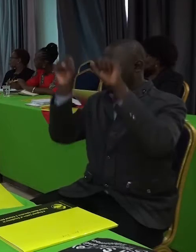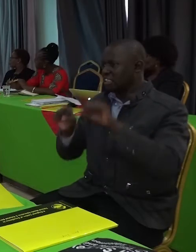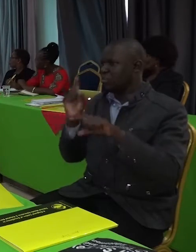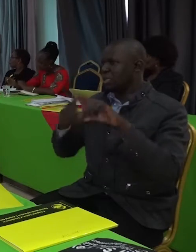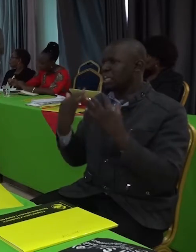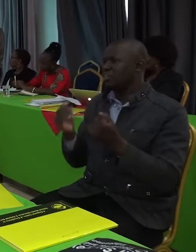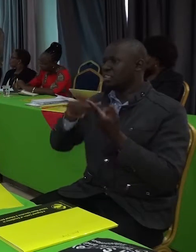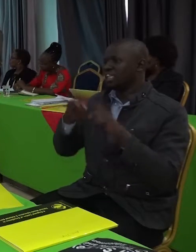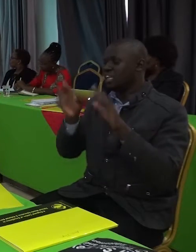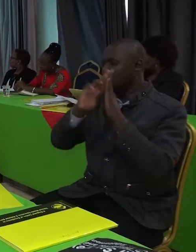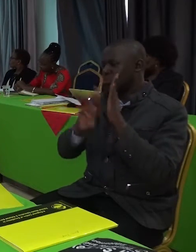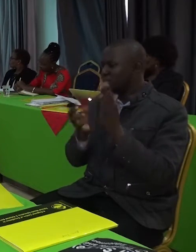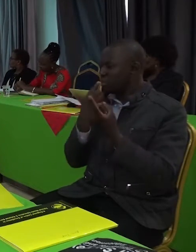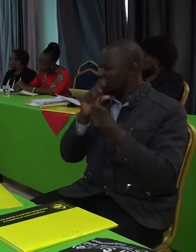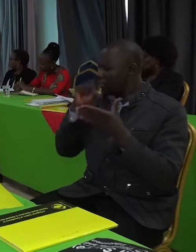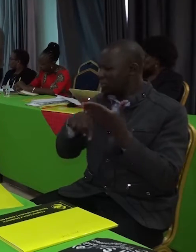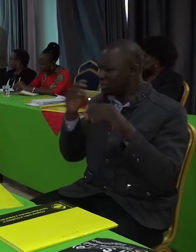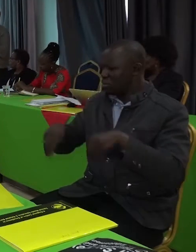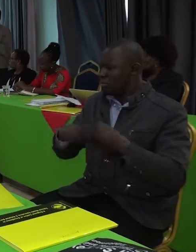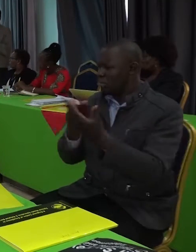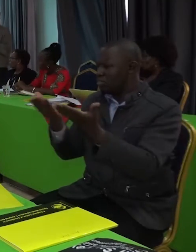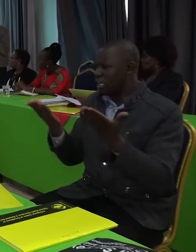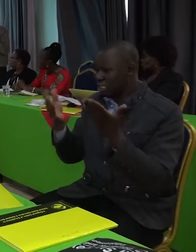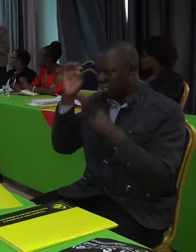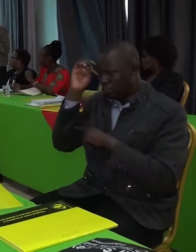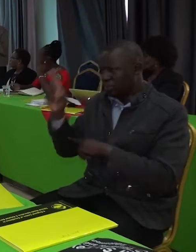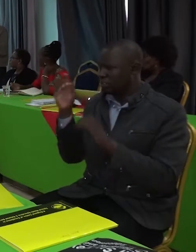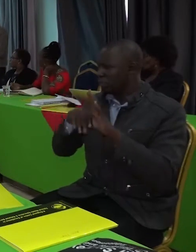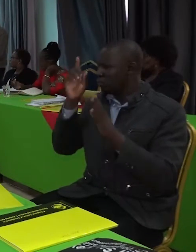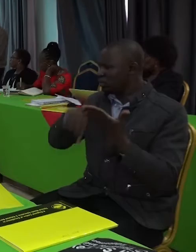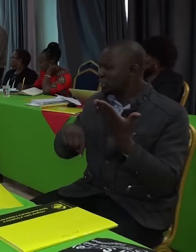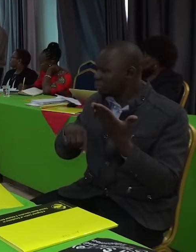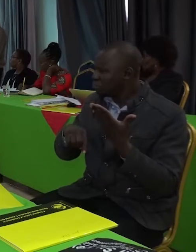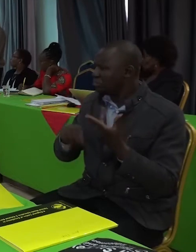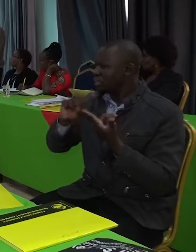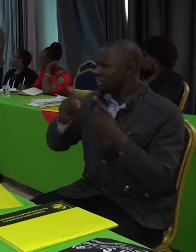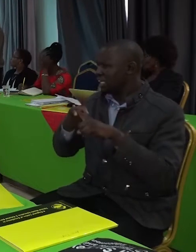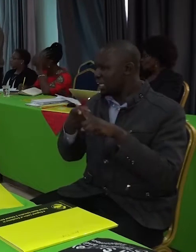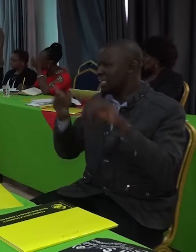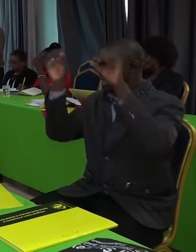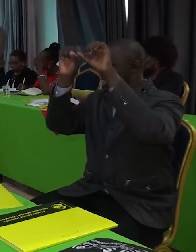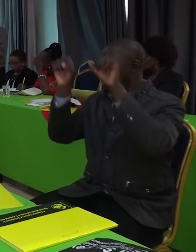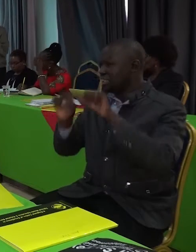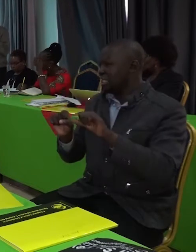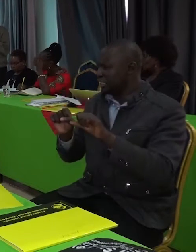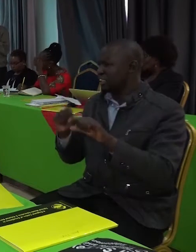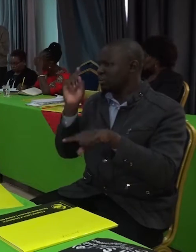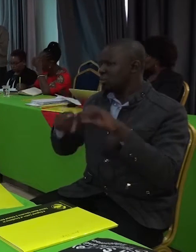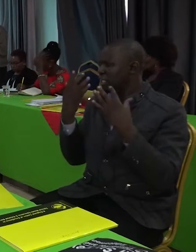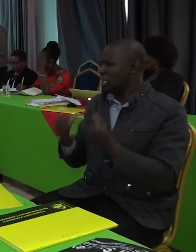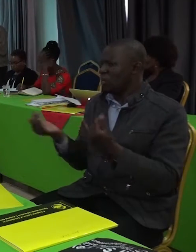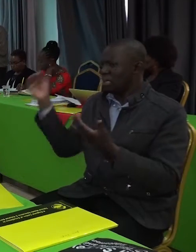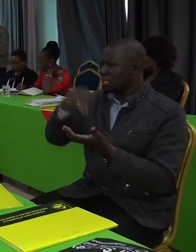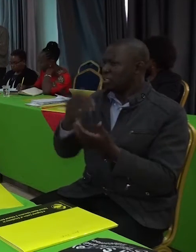of provide education in integrated settings. Although they appreciate disability, but they are still talking of